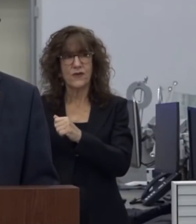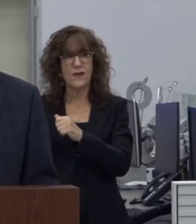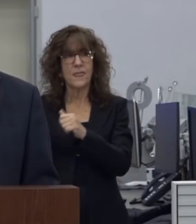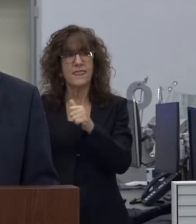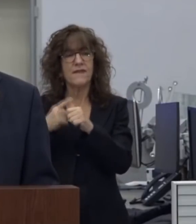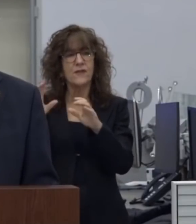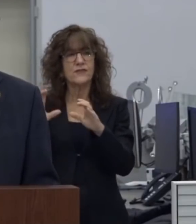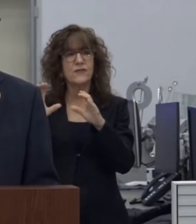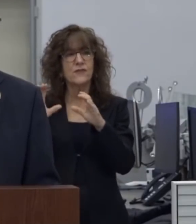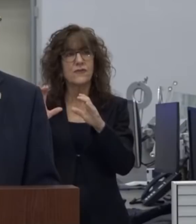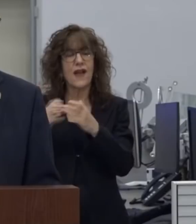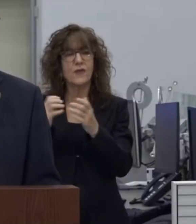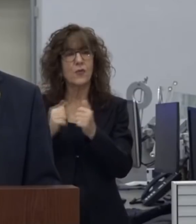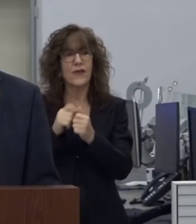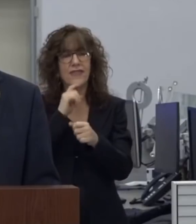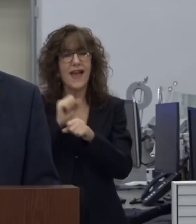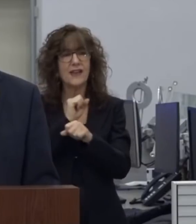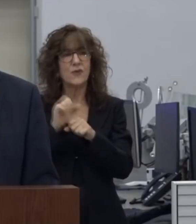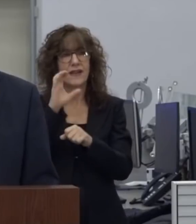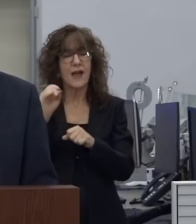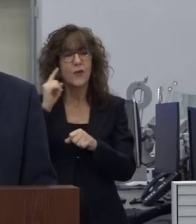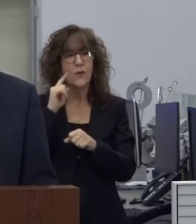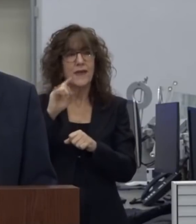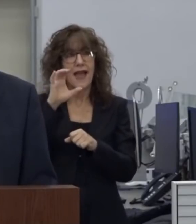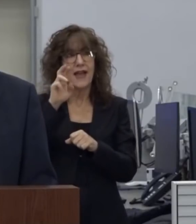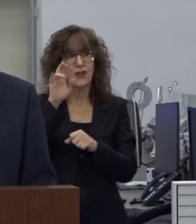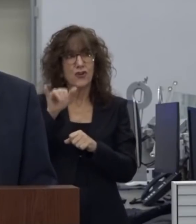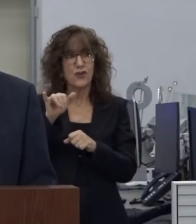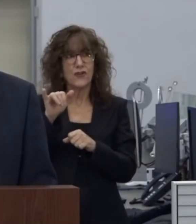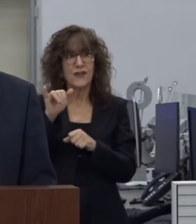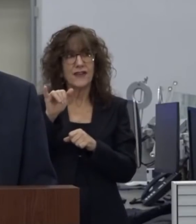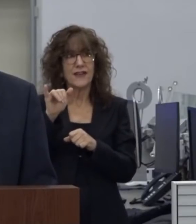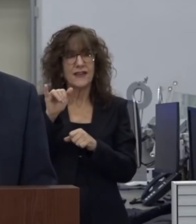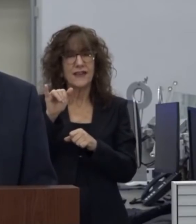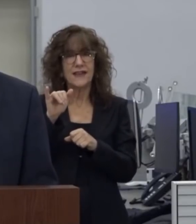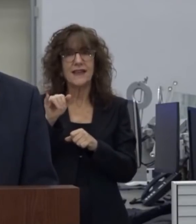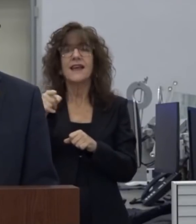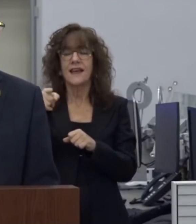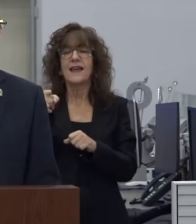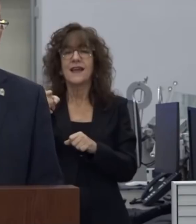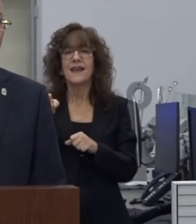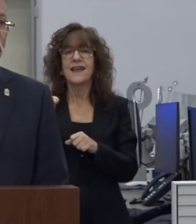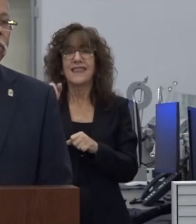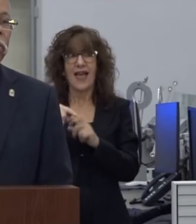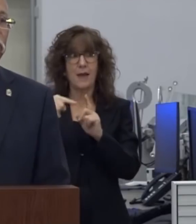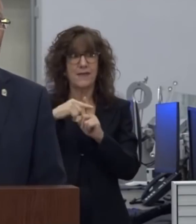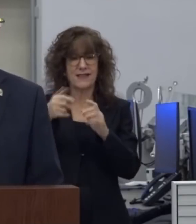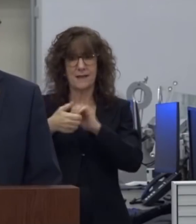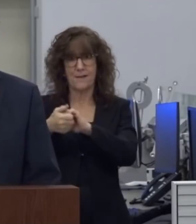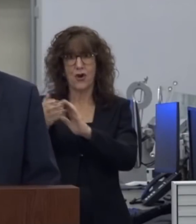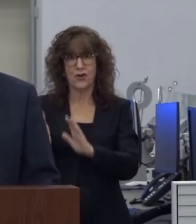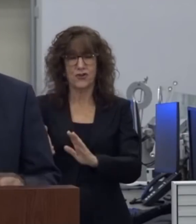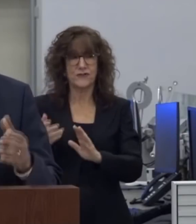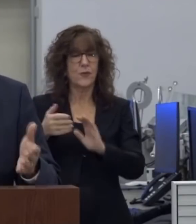round with the actual county will be at the Wayne K. Cray Center, correct? And that's when the first responders will be there? That's that plus our partners. We're